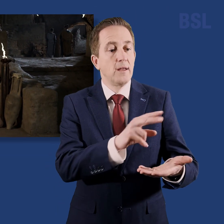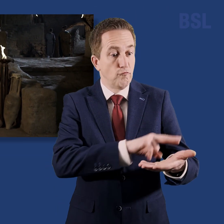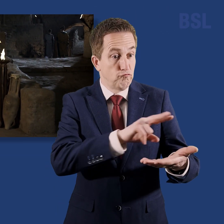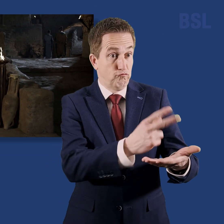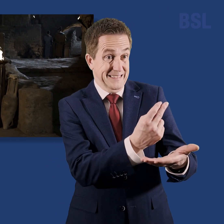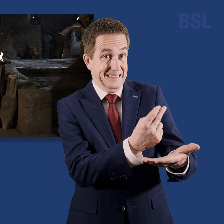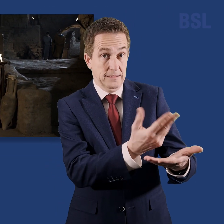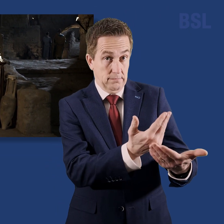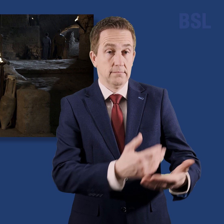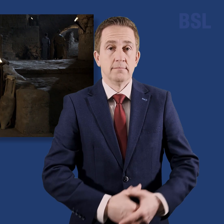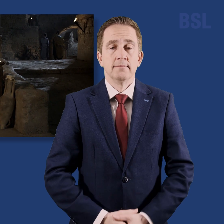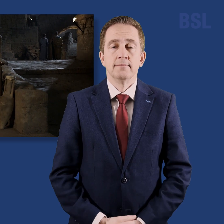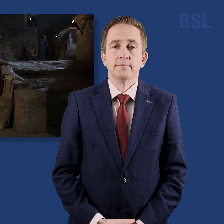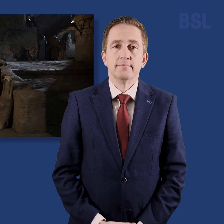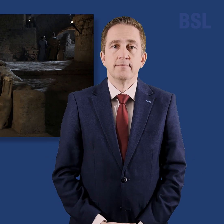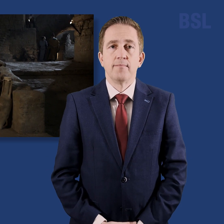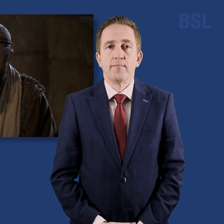Read.